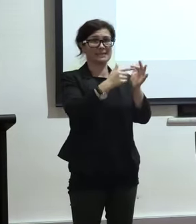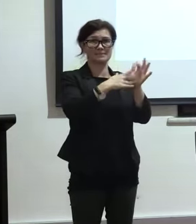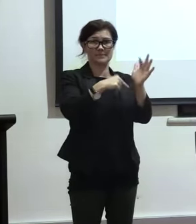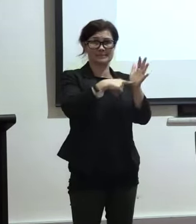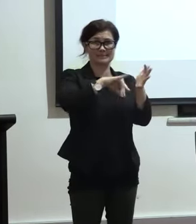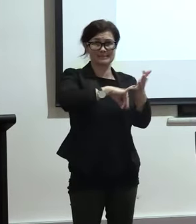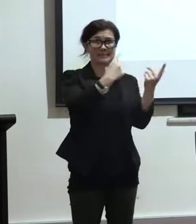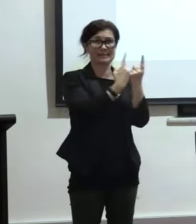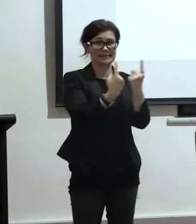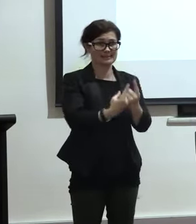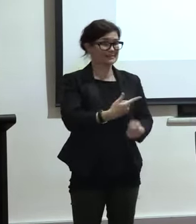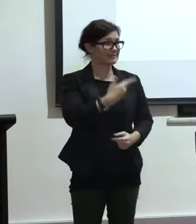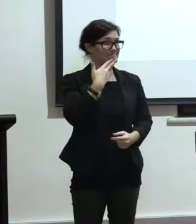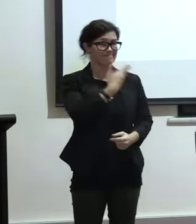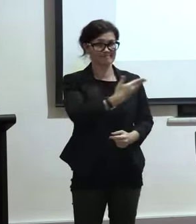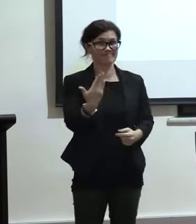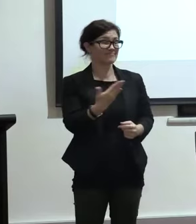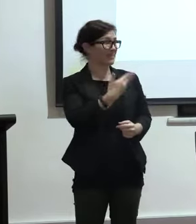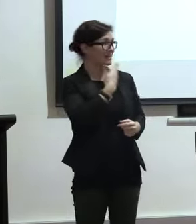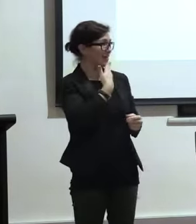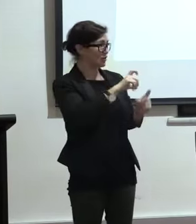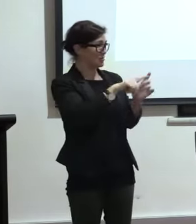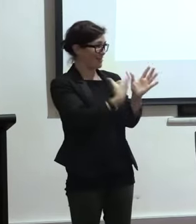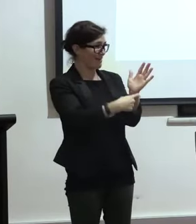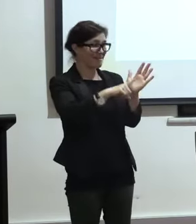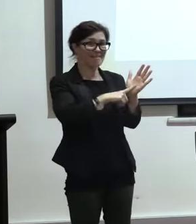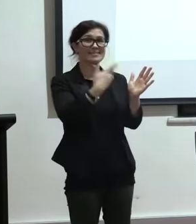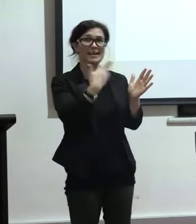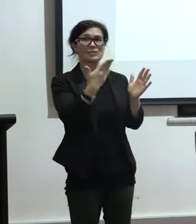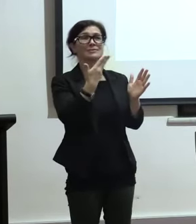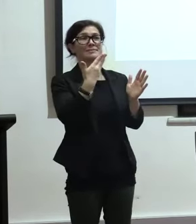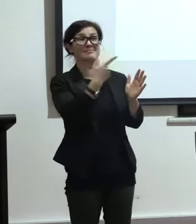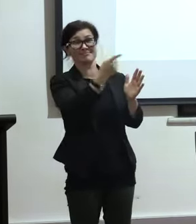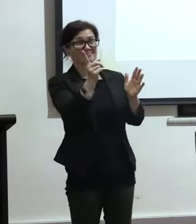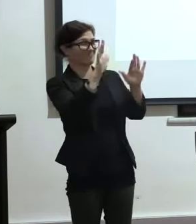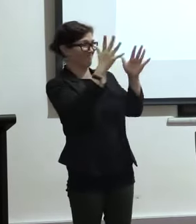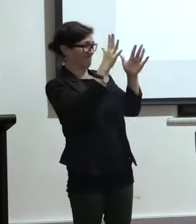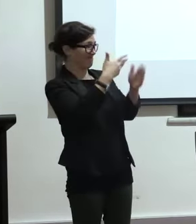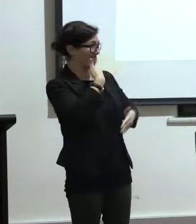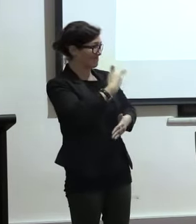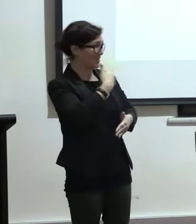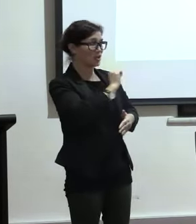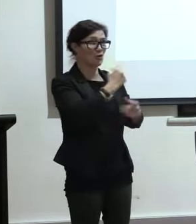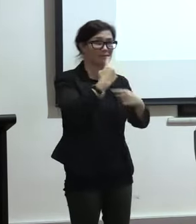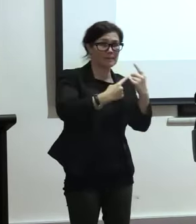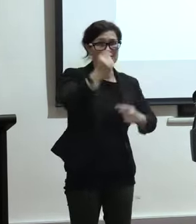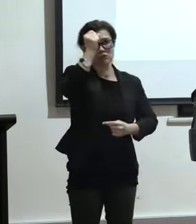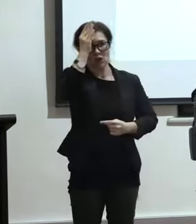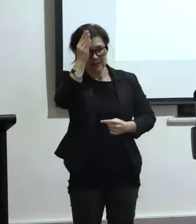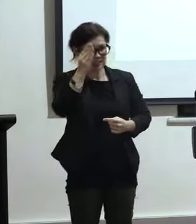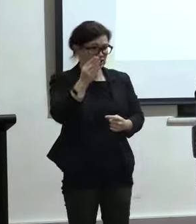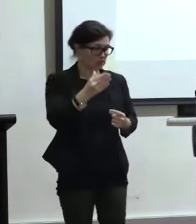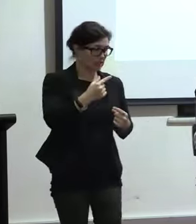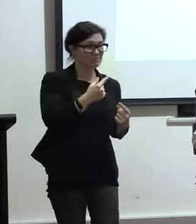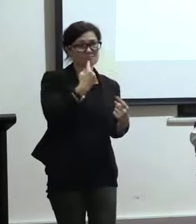Thank you. Thank you very much, Carl. No problem. I'm sure you'll join me in thanking Carl for your information and knowledge sharing